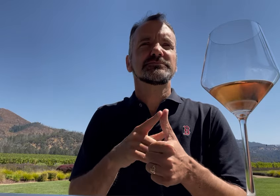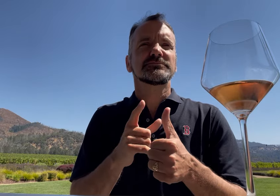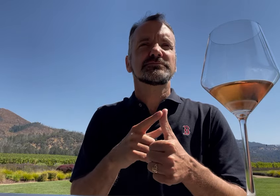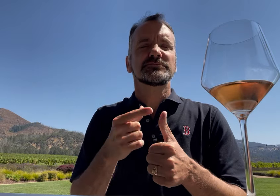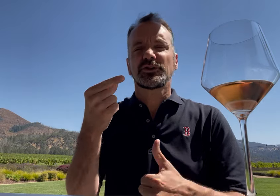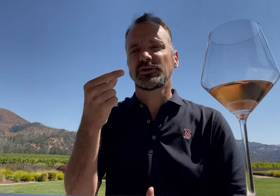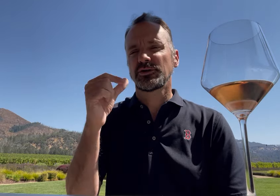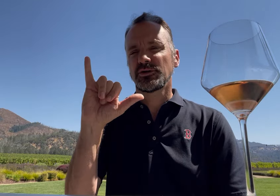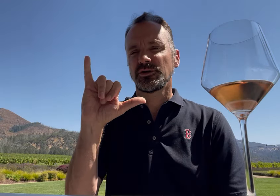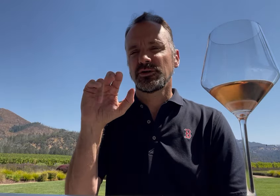taste of